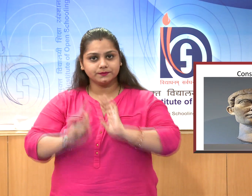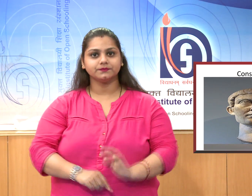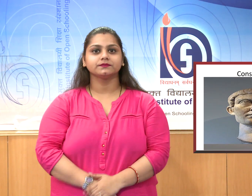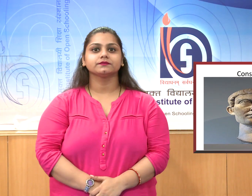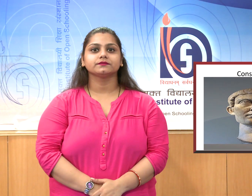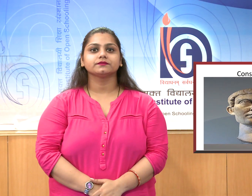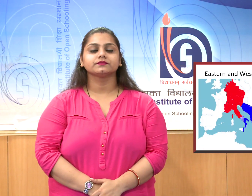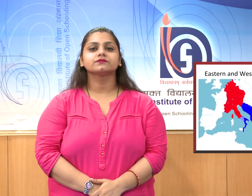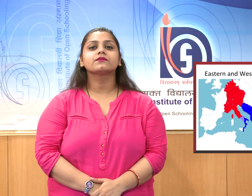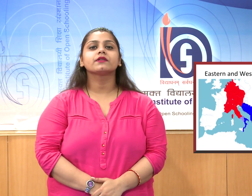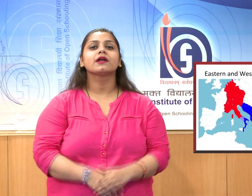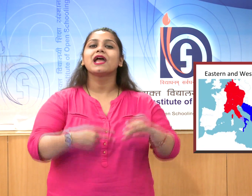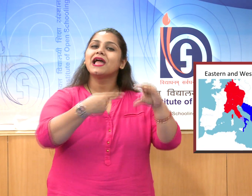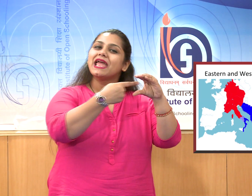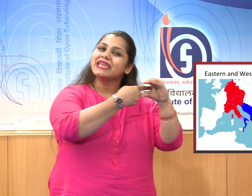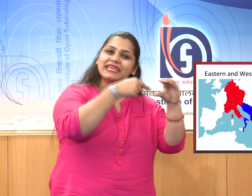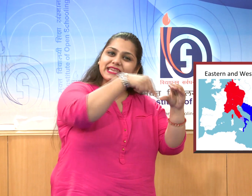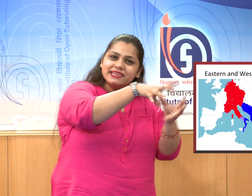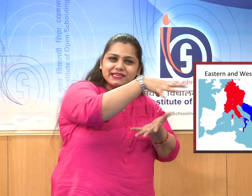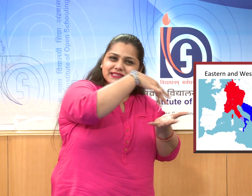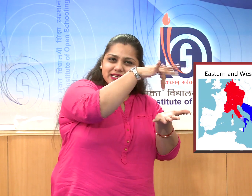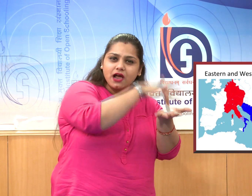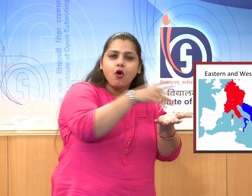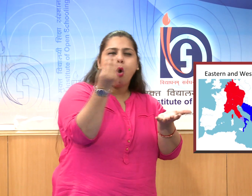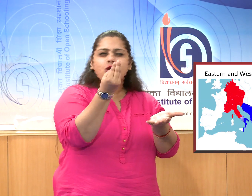in the east for almost 1,000 years